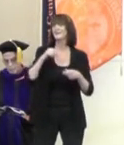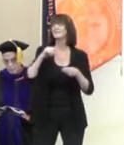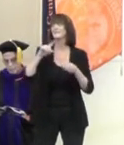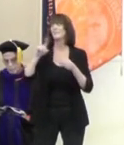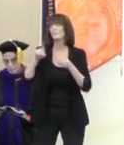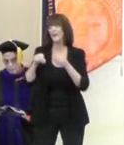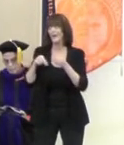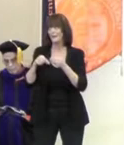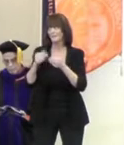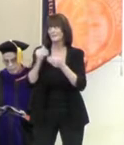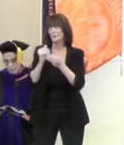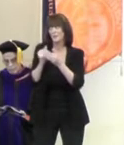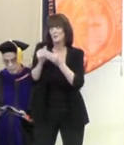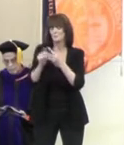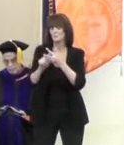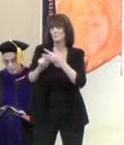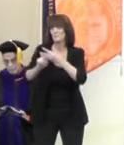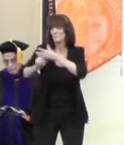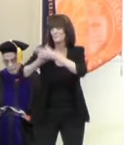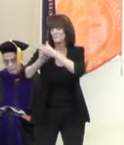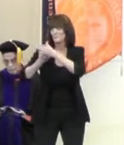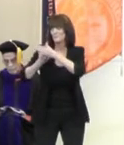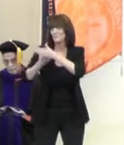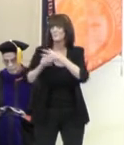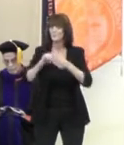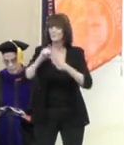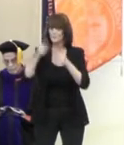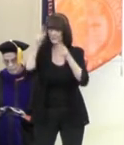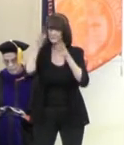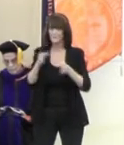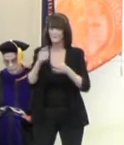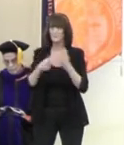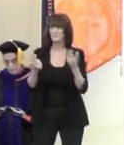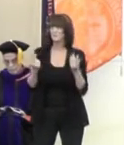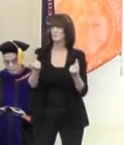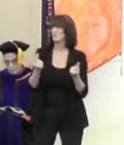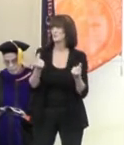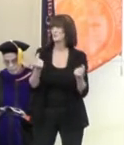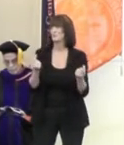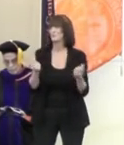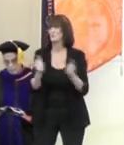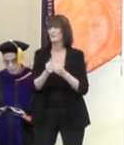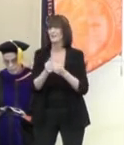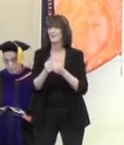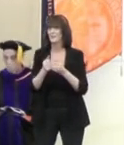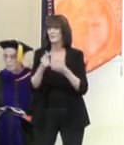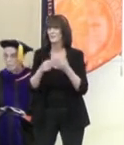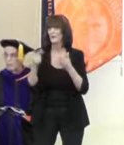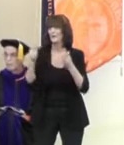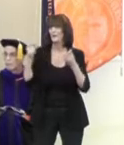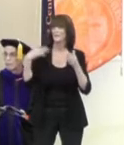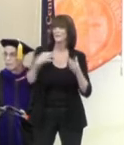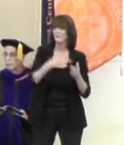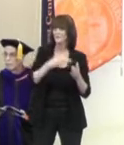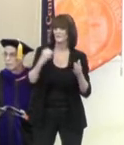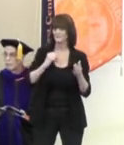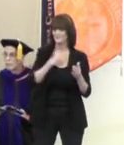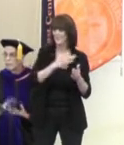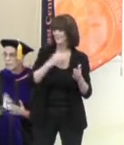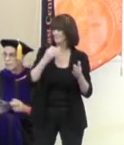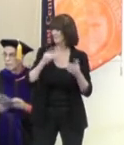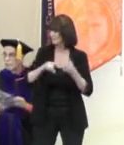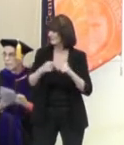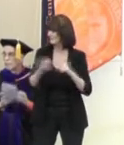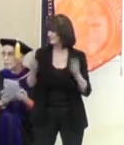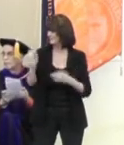commence. When you get to decide, what am I going to do with what the faculty and the staff and my friends at Good Old